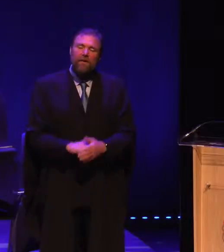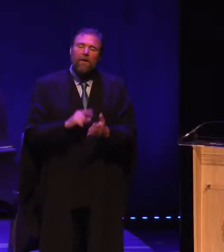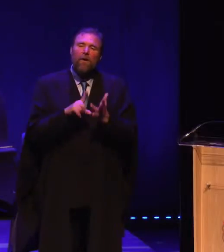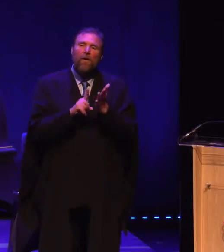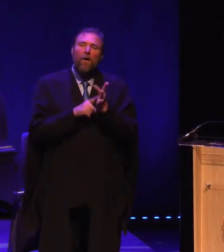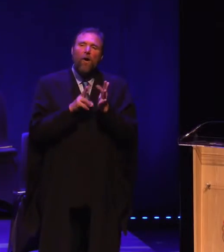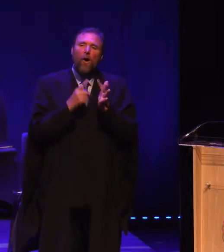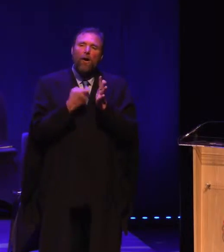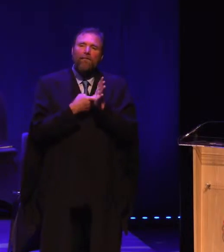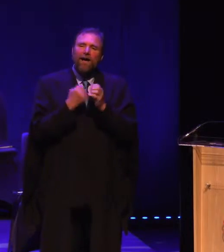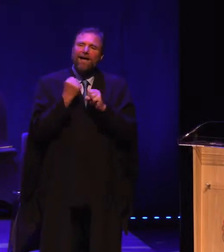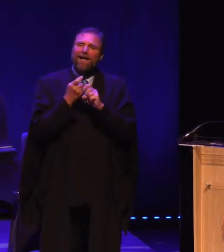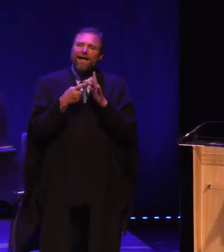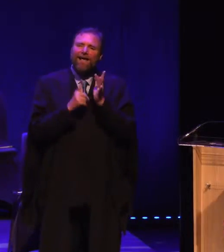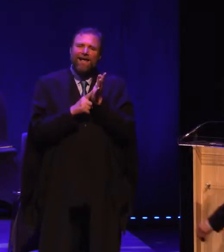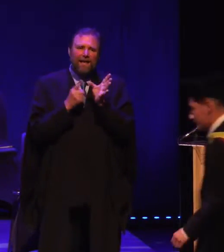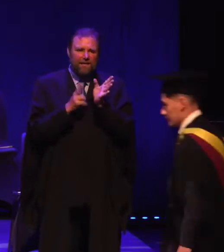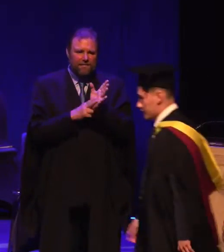Oliver Gibbon.